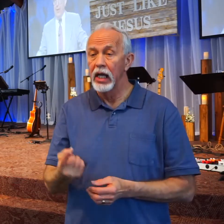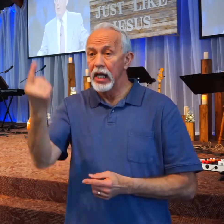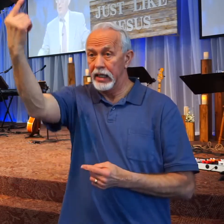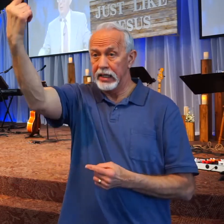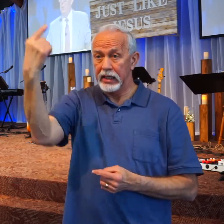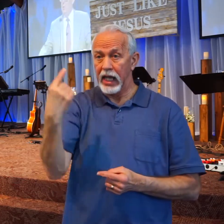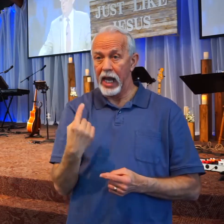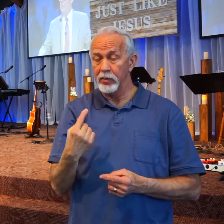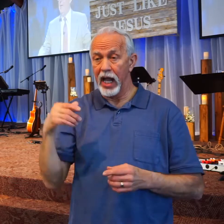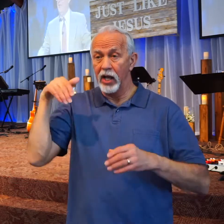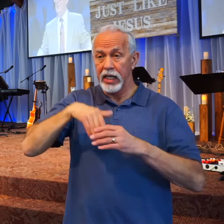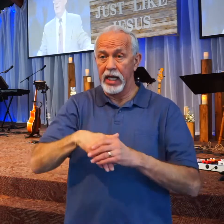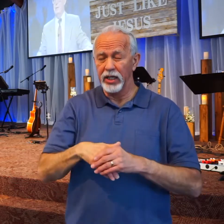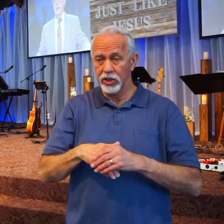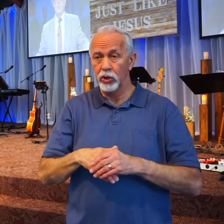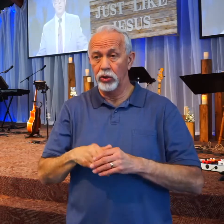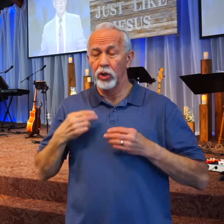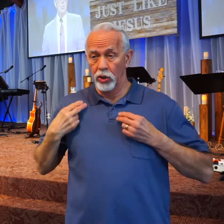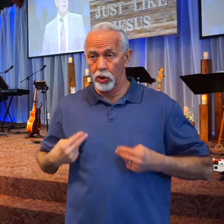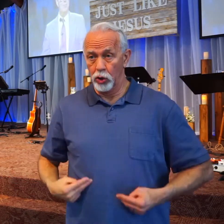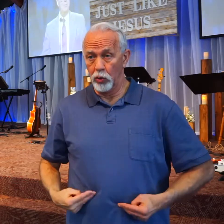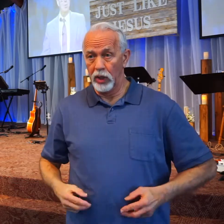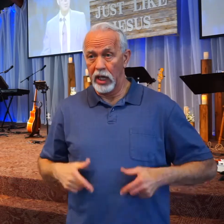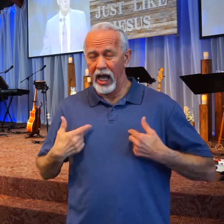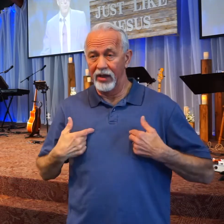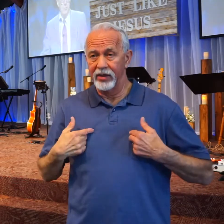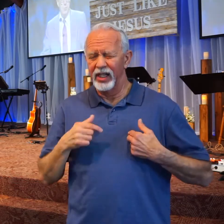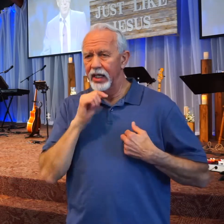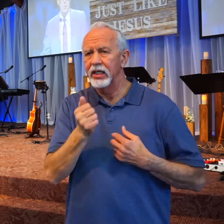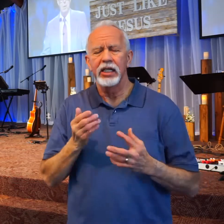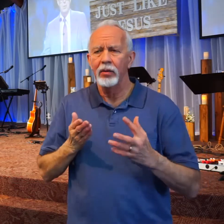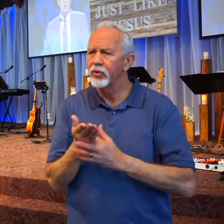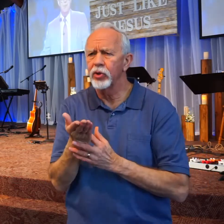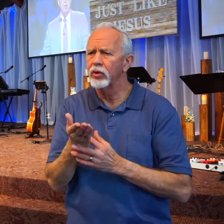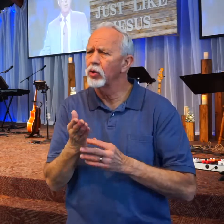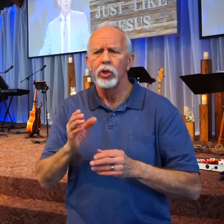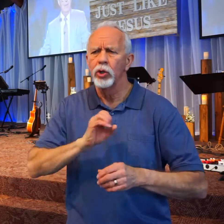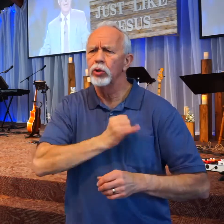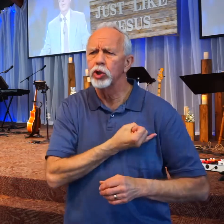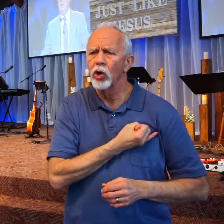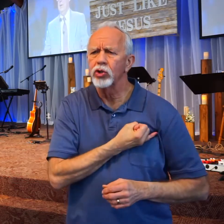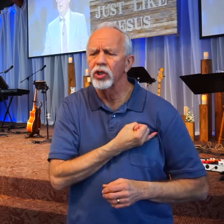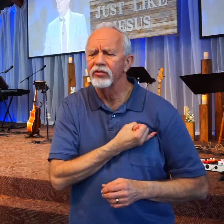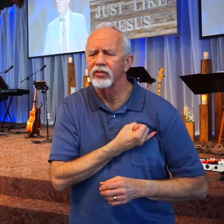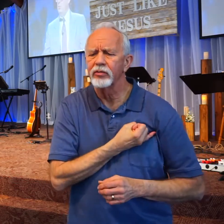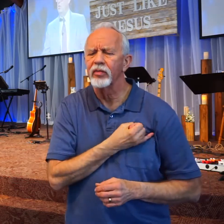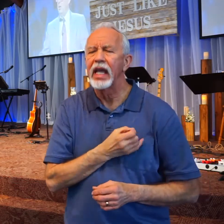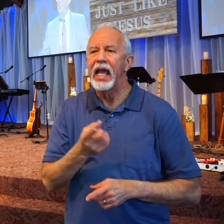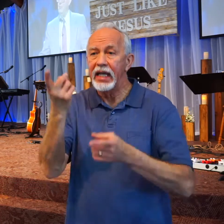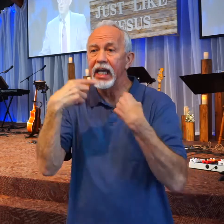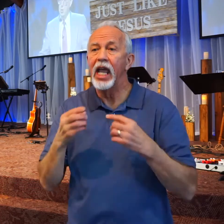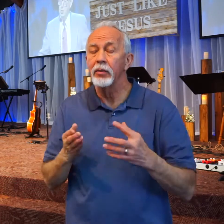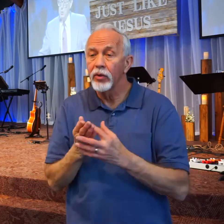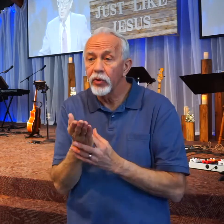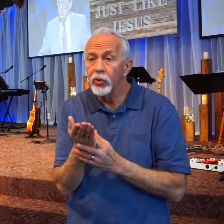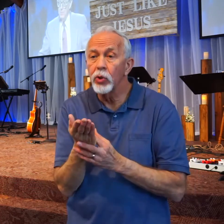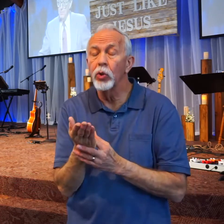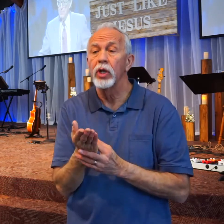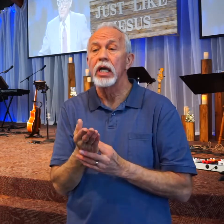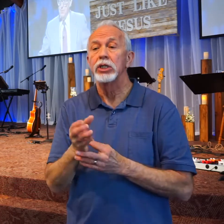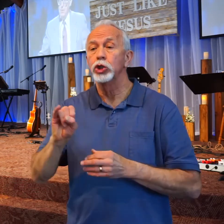universe to enter into human life, he didn't come through the tribe of Joseph, either Ephraim or Manasseh. He came through the tribe of